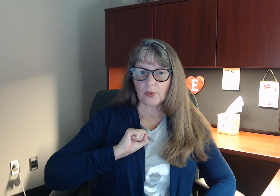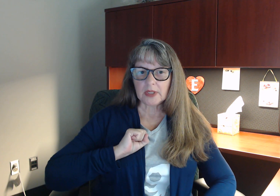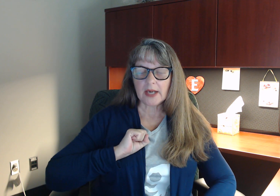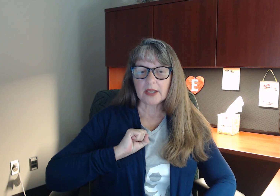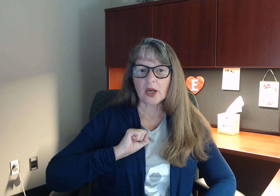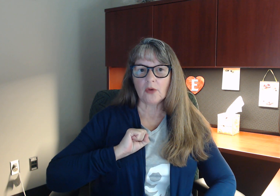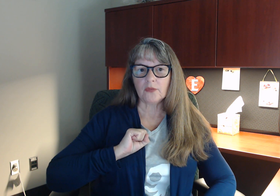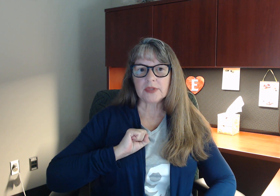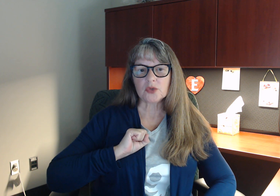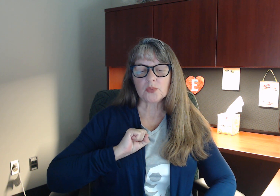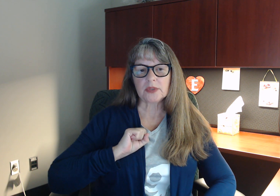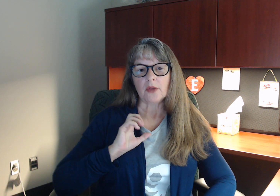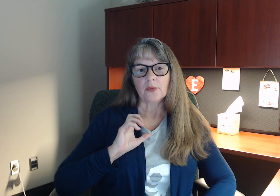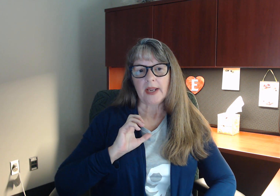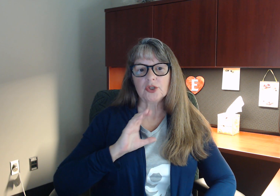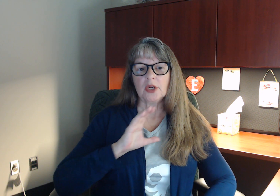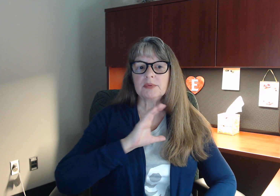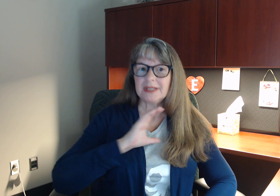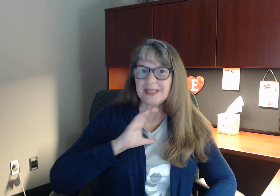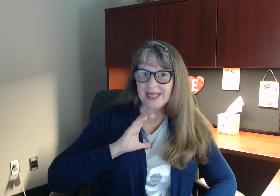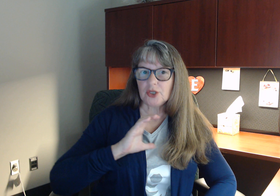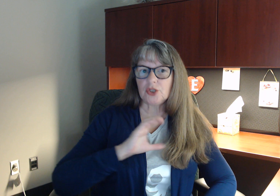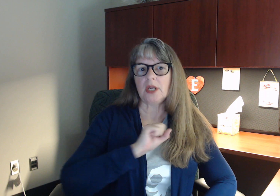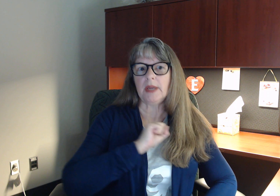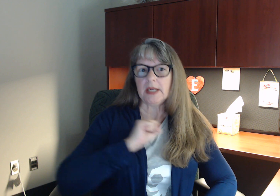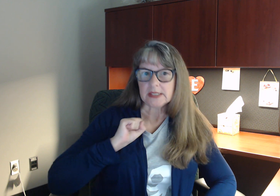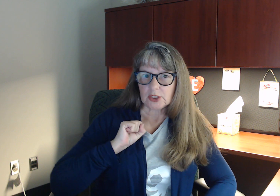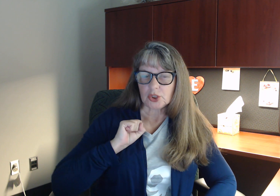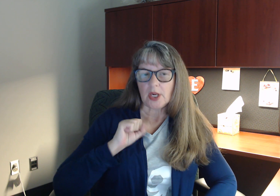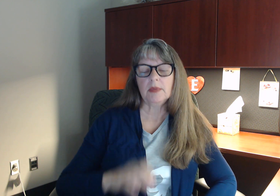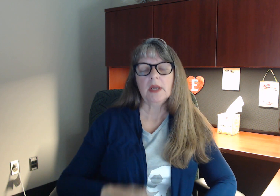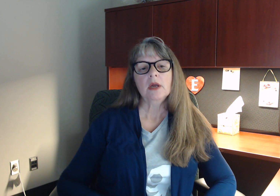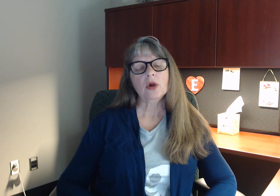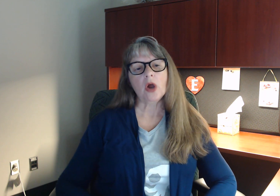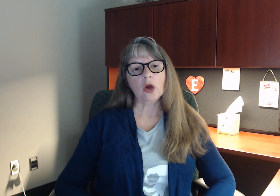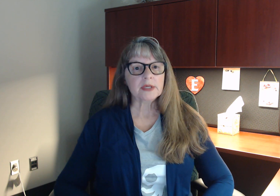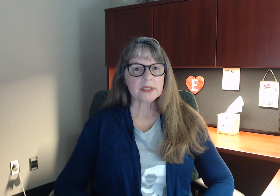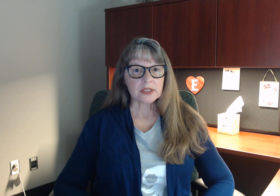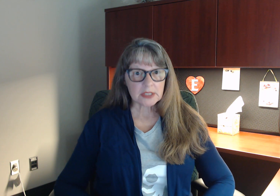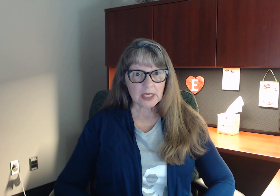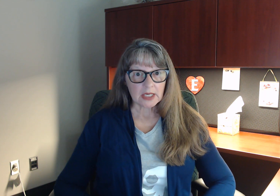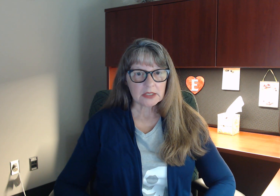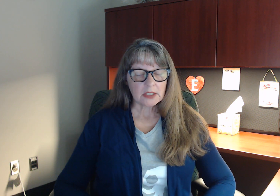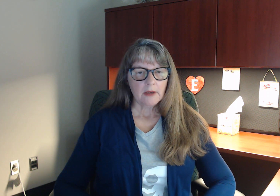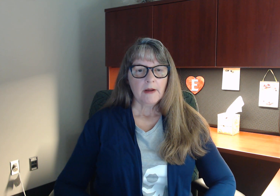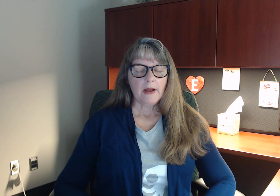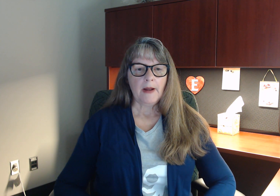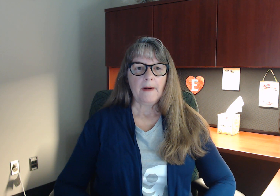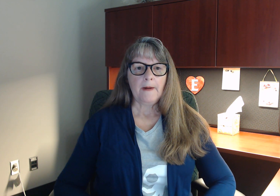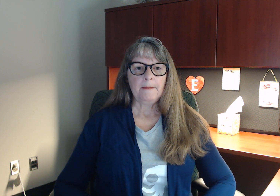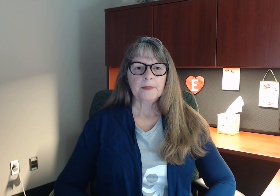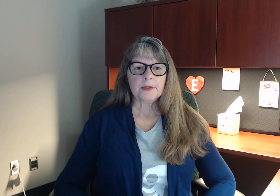kind of gone over these with the other hand shapes, C hand shape, S hand shape, Congress and Senate.